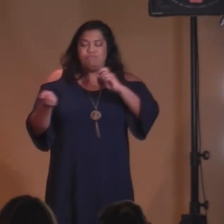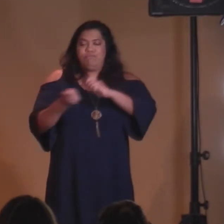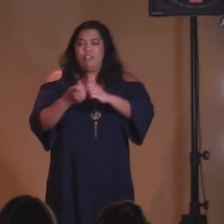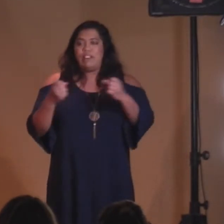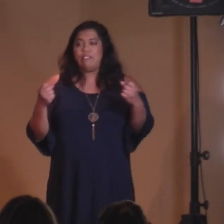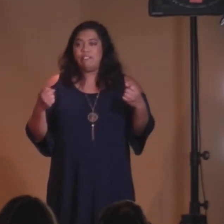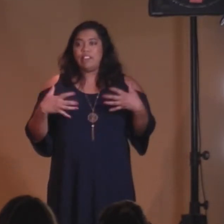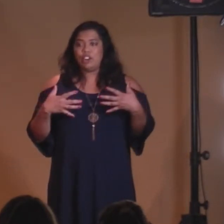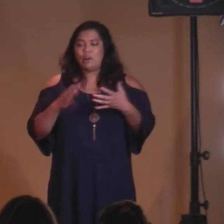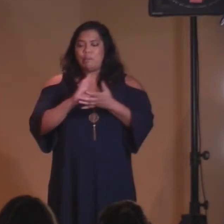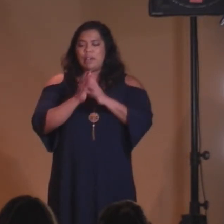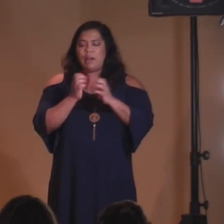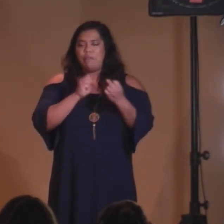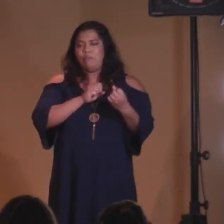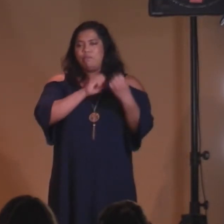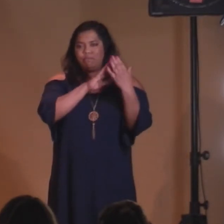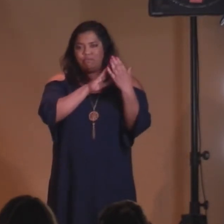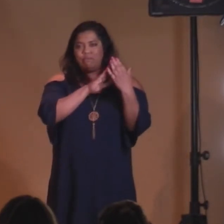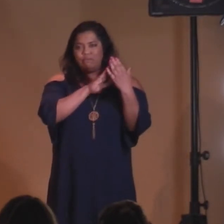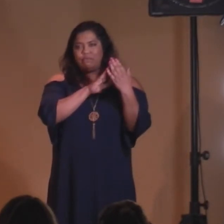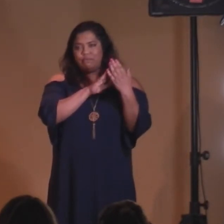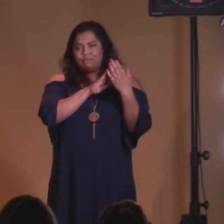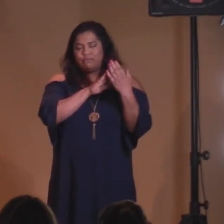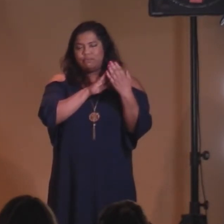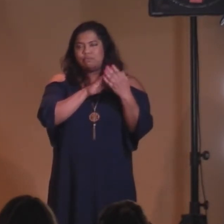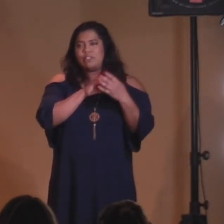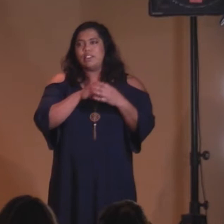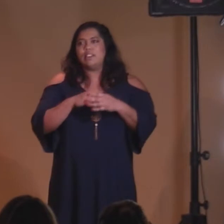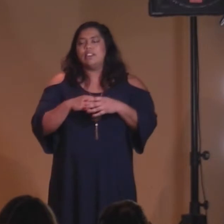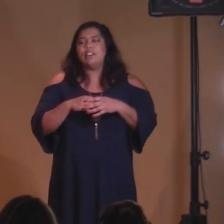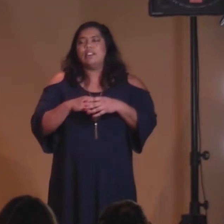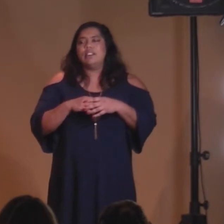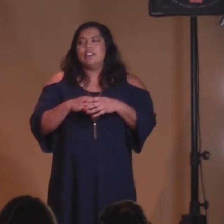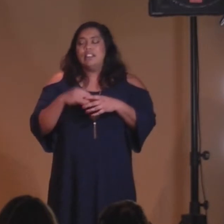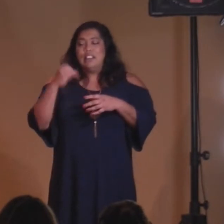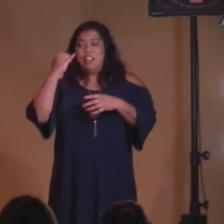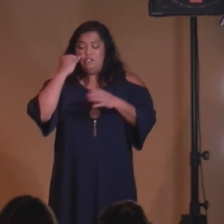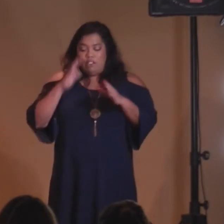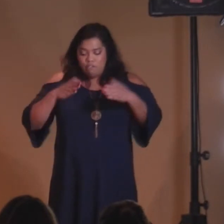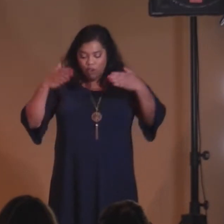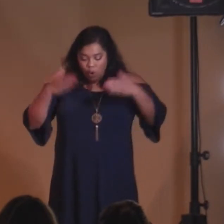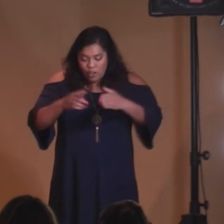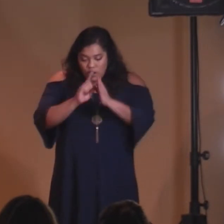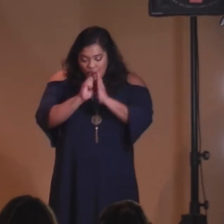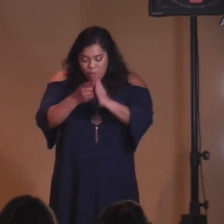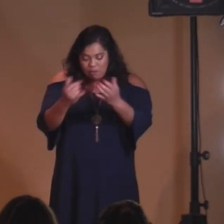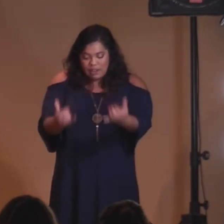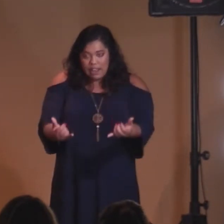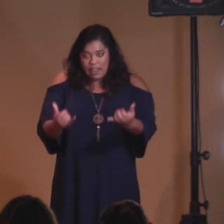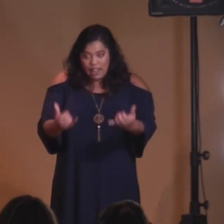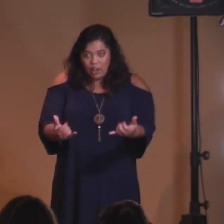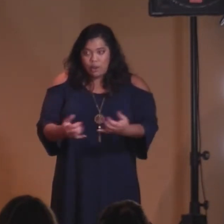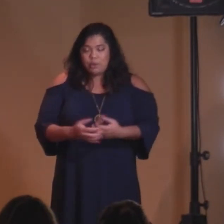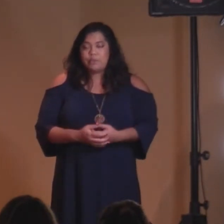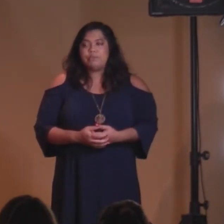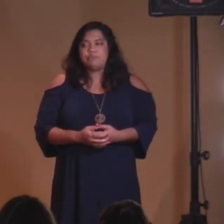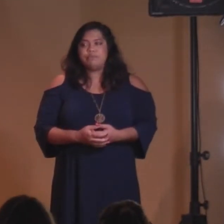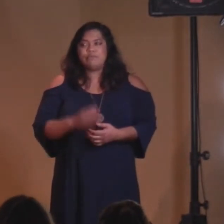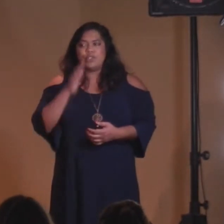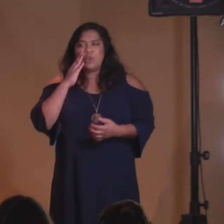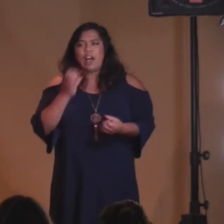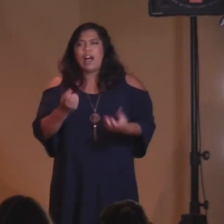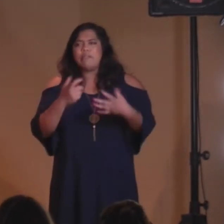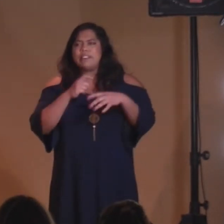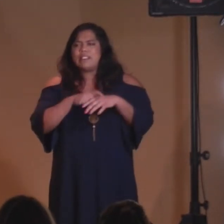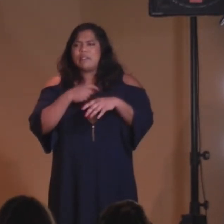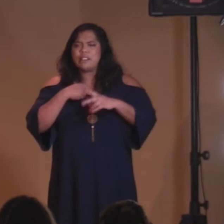be present. The more present we are in the now. How many times have I started off either a prayer